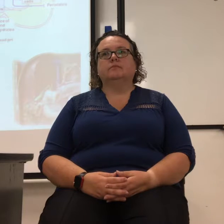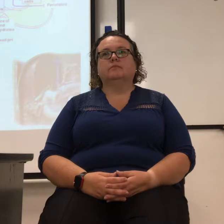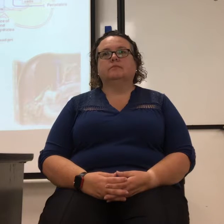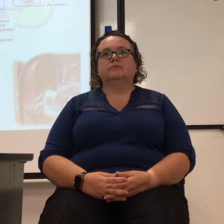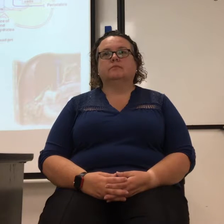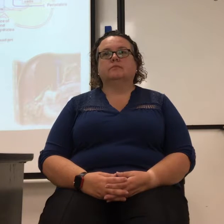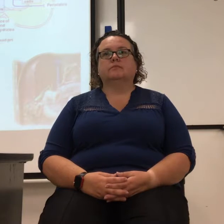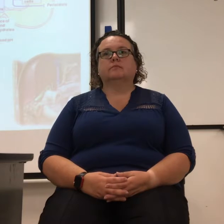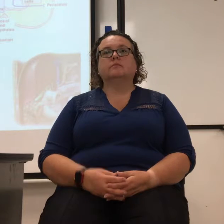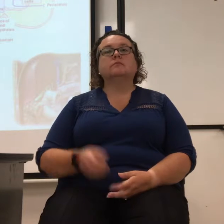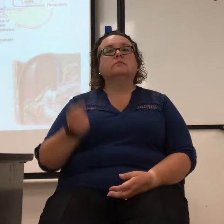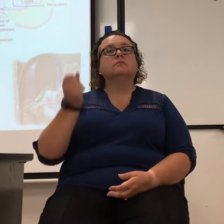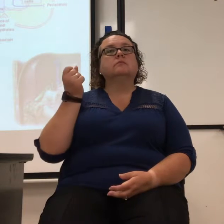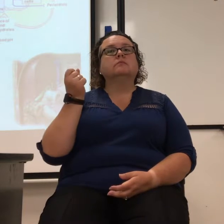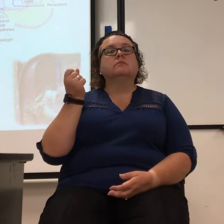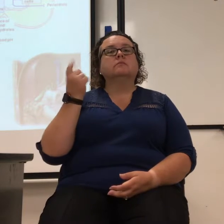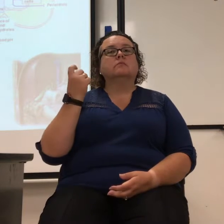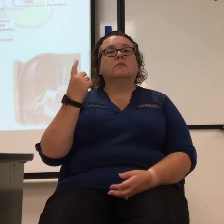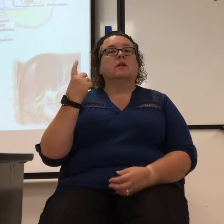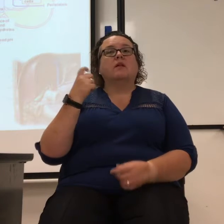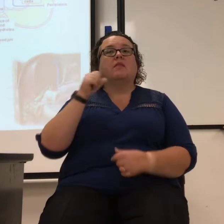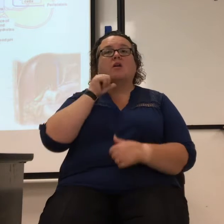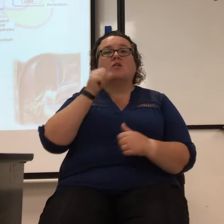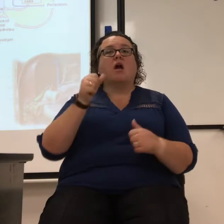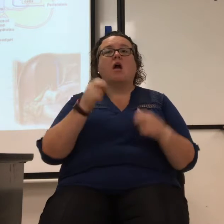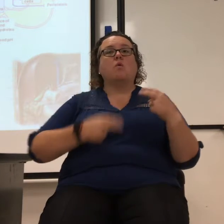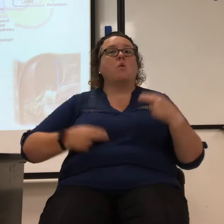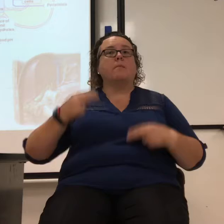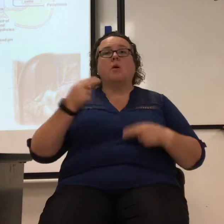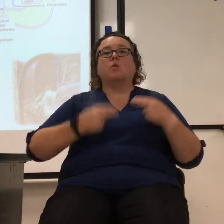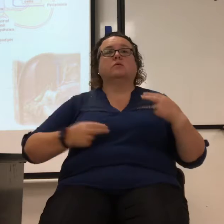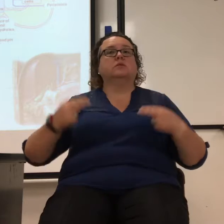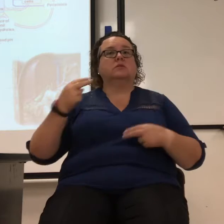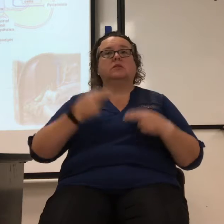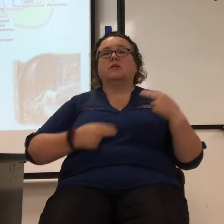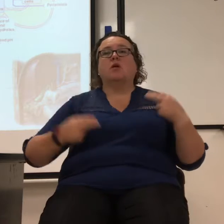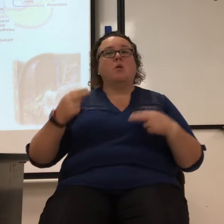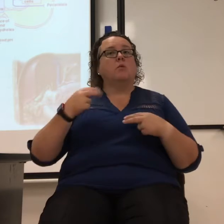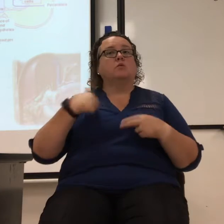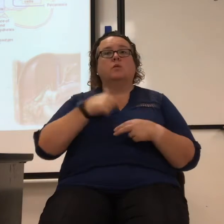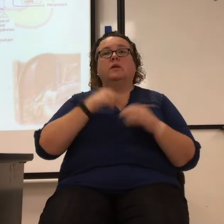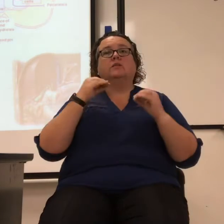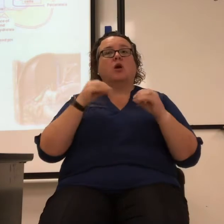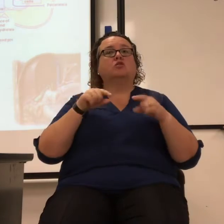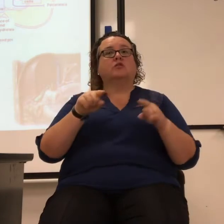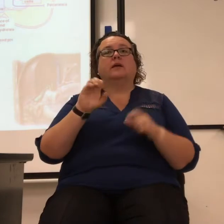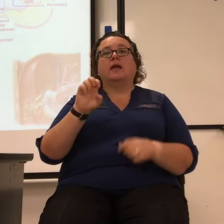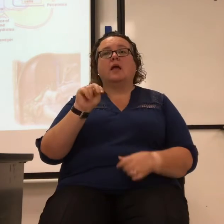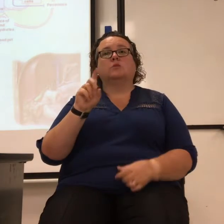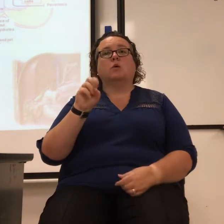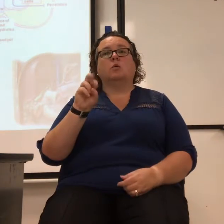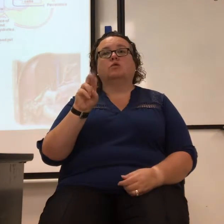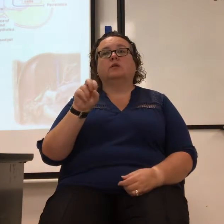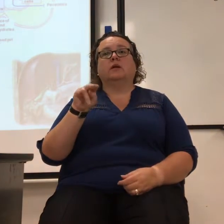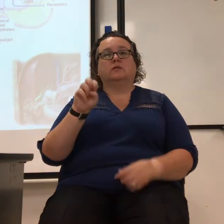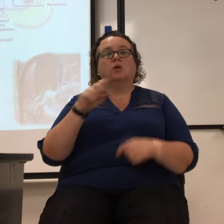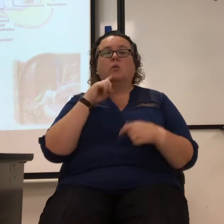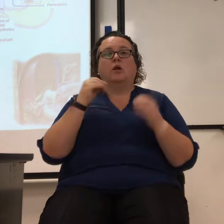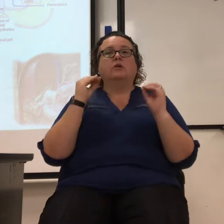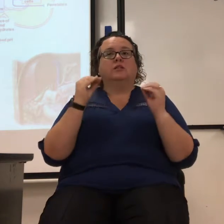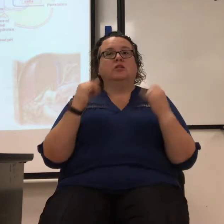So these are not hormones that we taught in endocrine. Okay, we're teaching them now. And the first one listed there